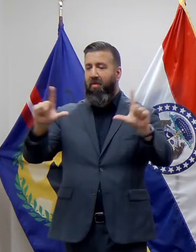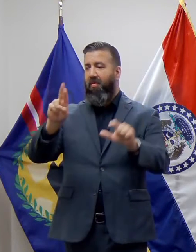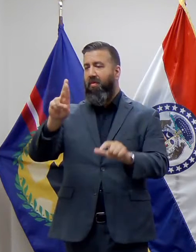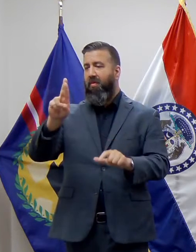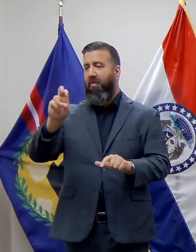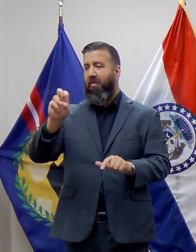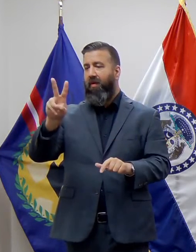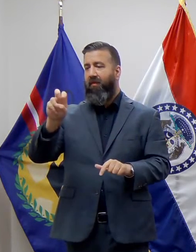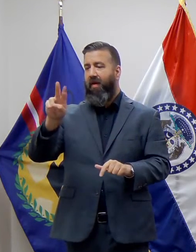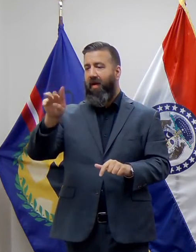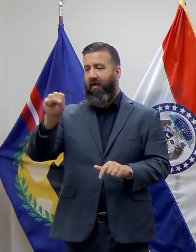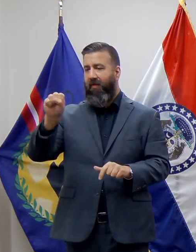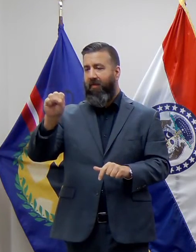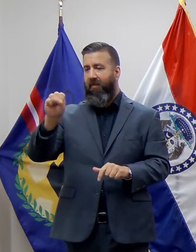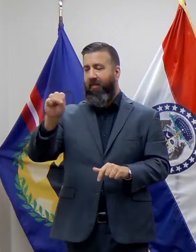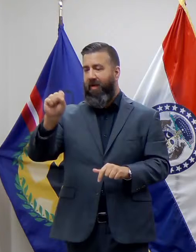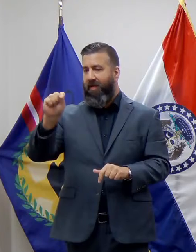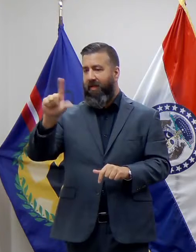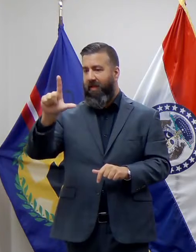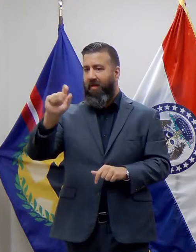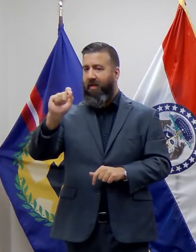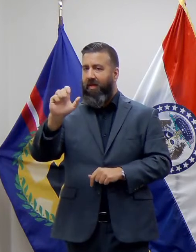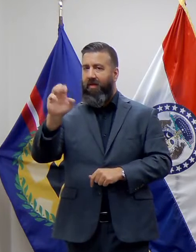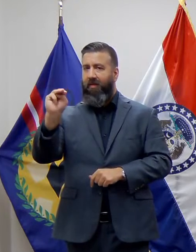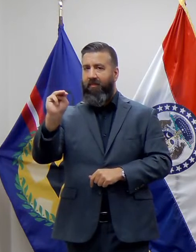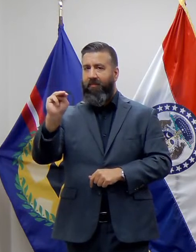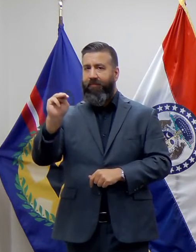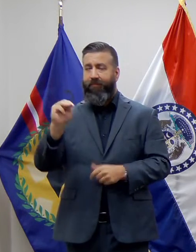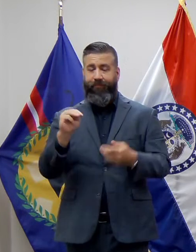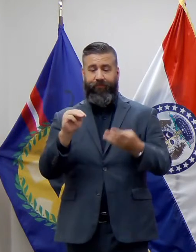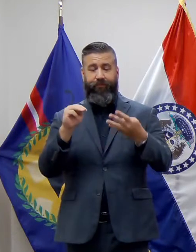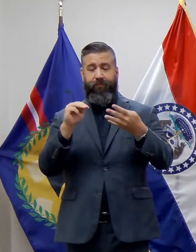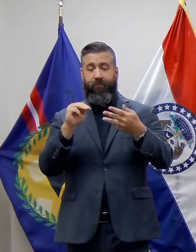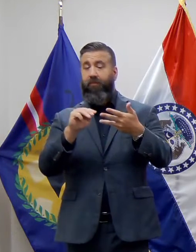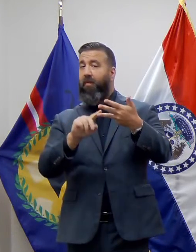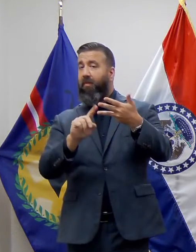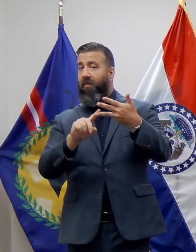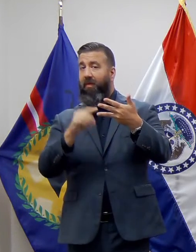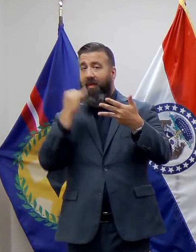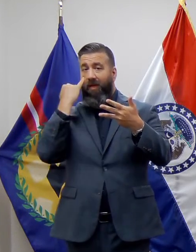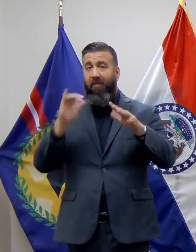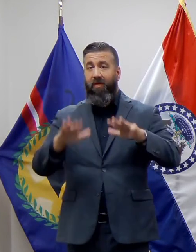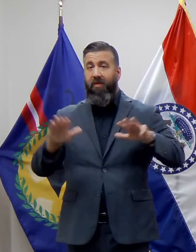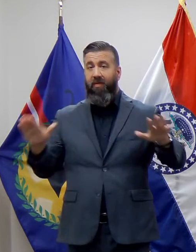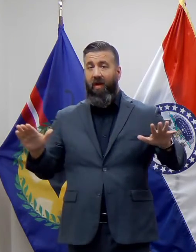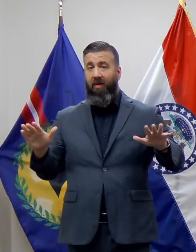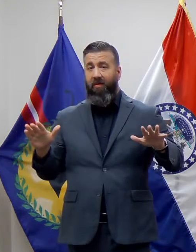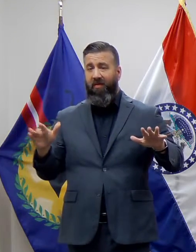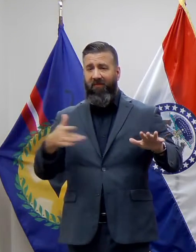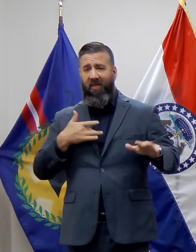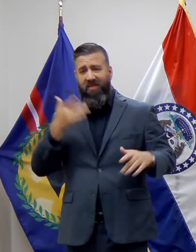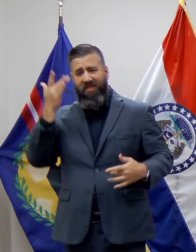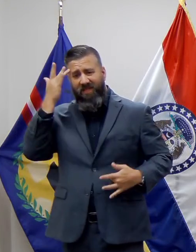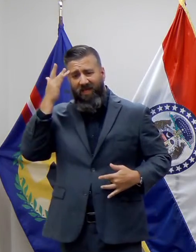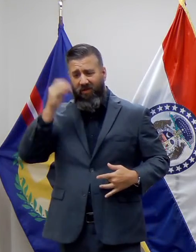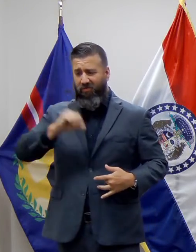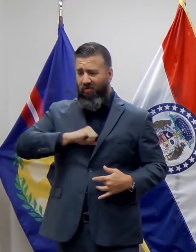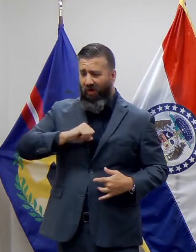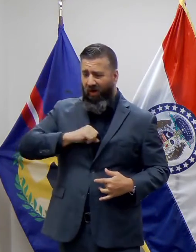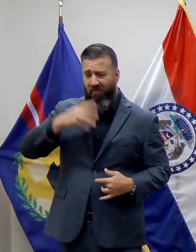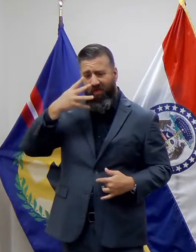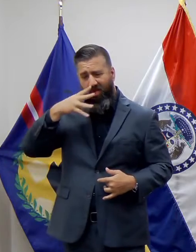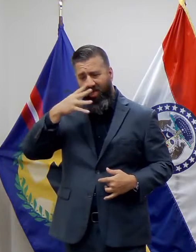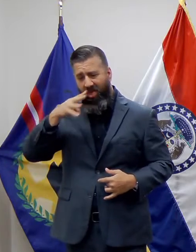Number four, if your child experiences any symptoms associated with COVID, keep them home and have them tested, even if they've